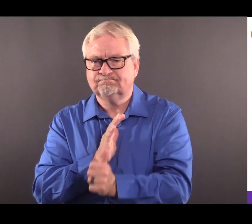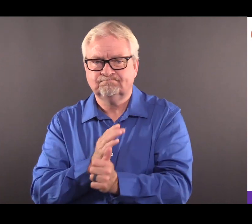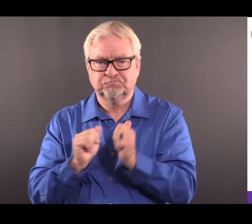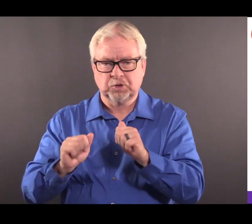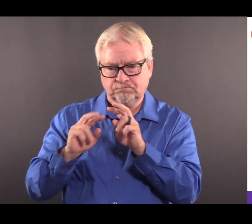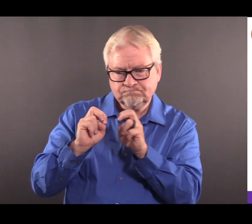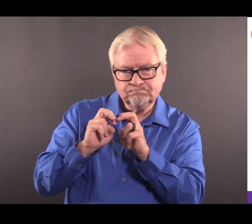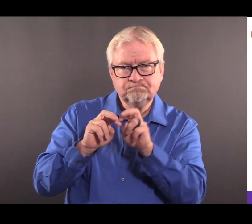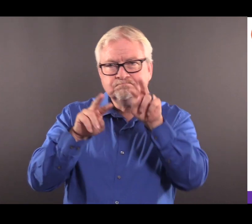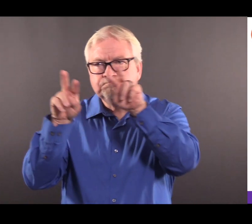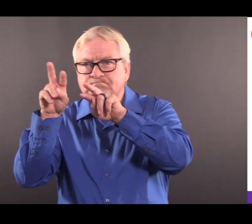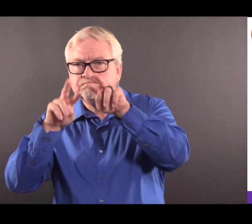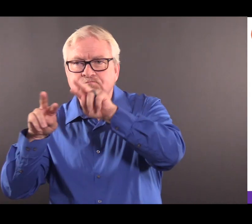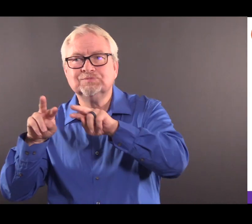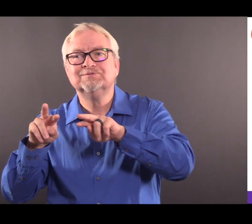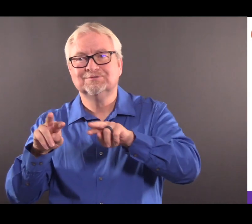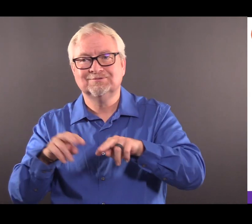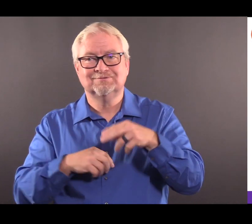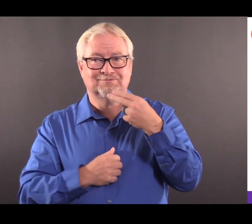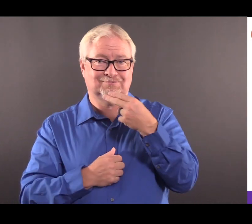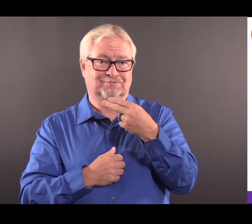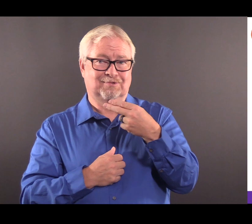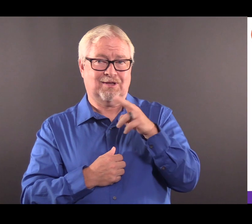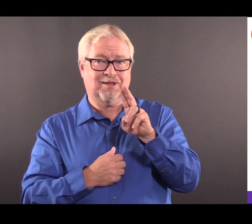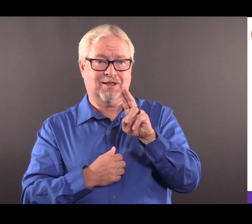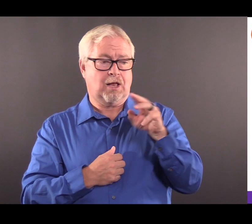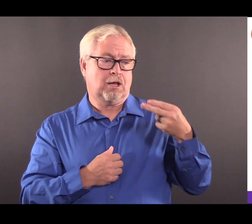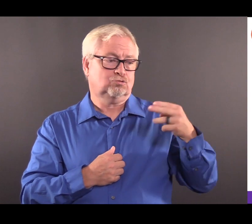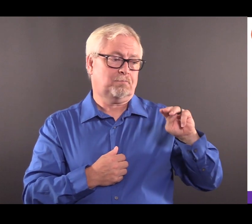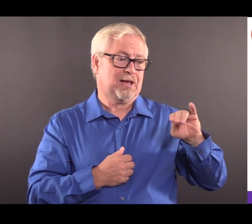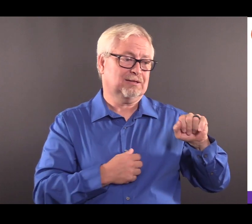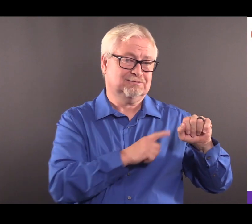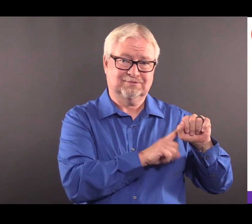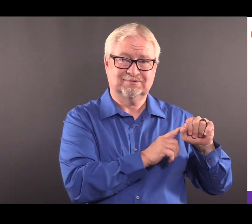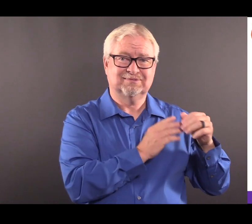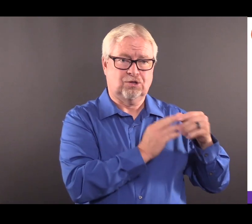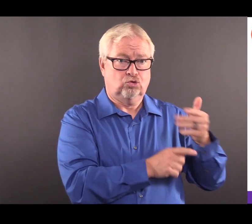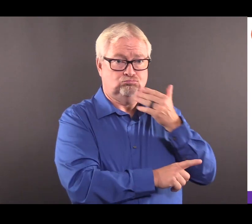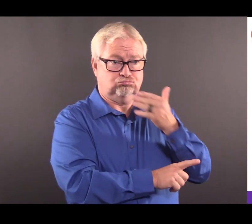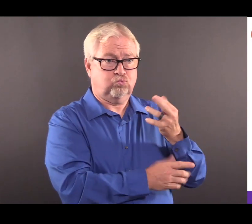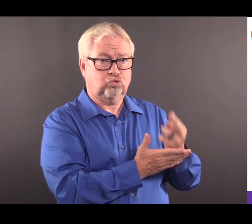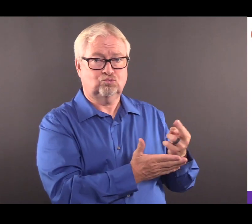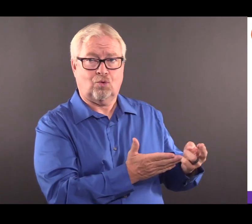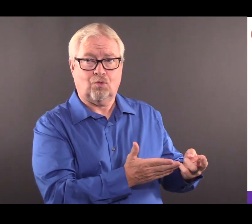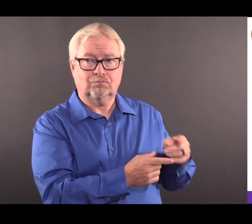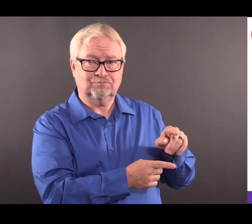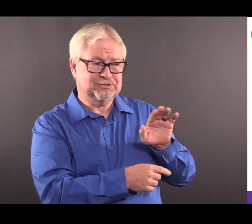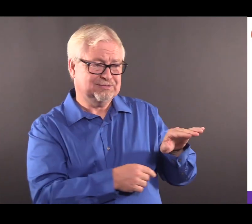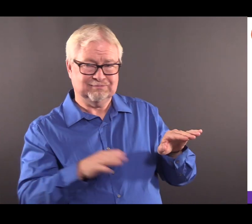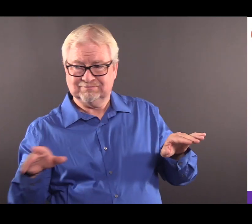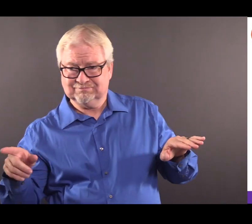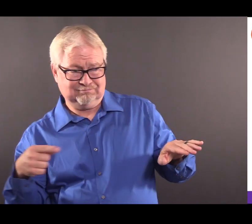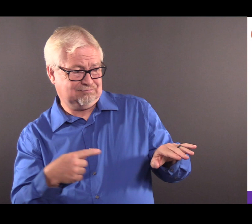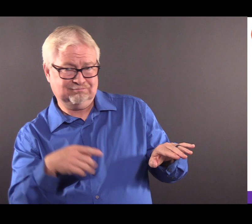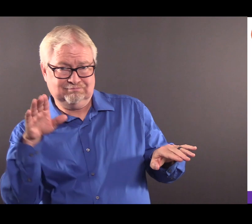expertise to make this assessment, although the HMIS lead is a good source of information and support